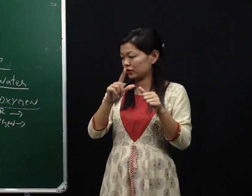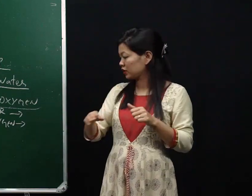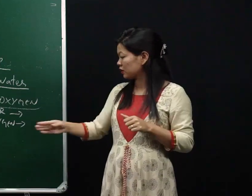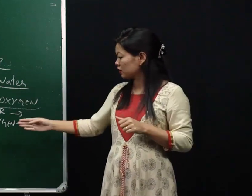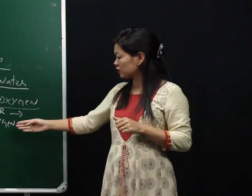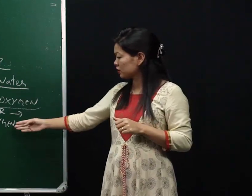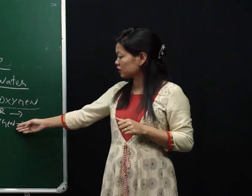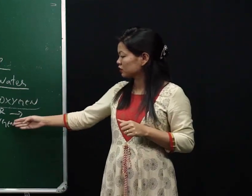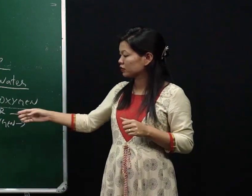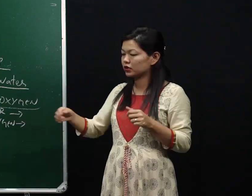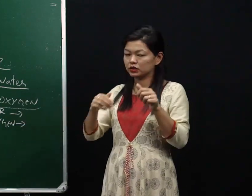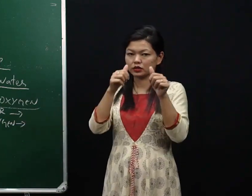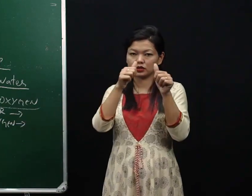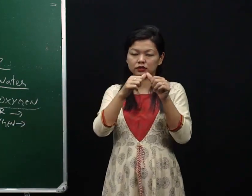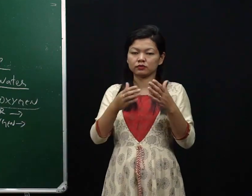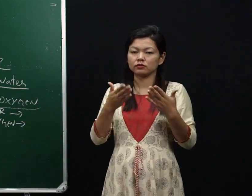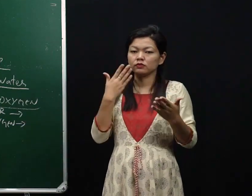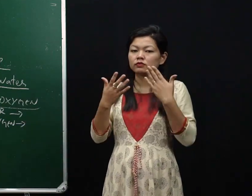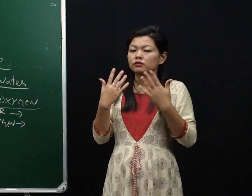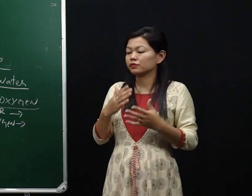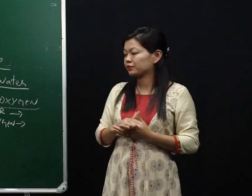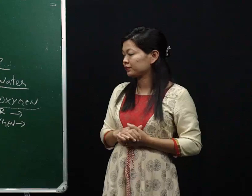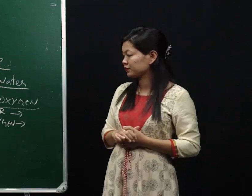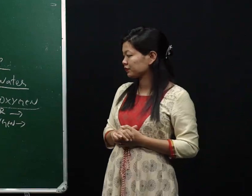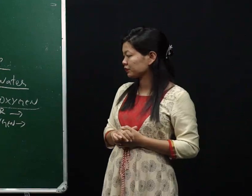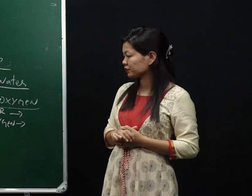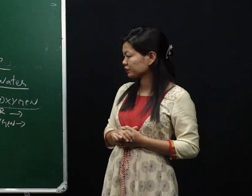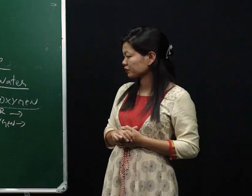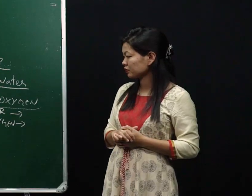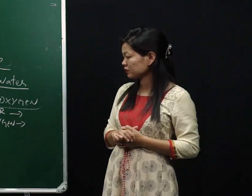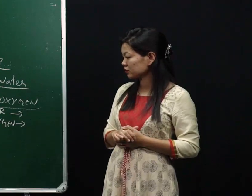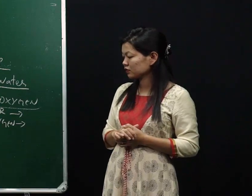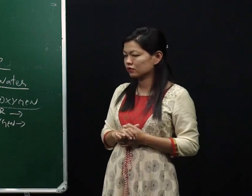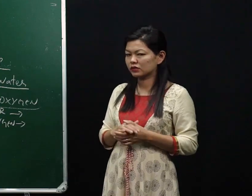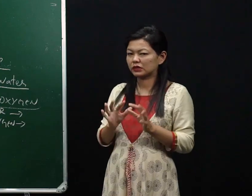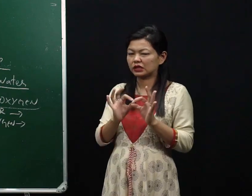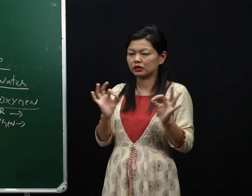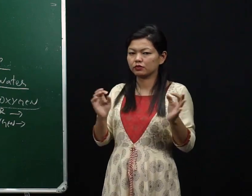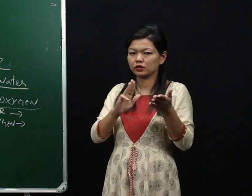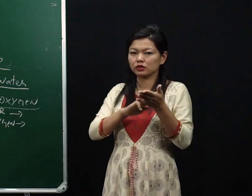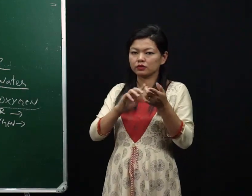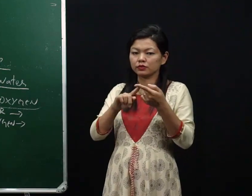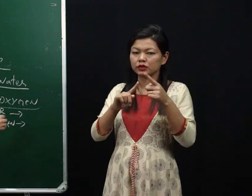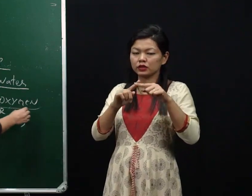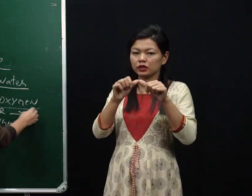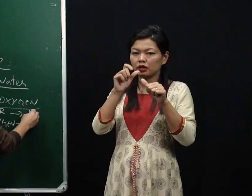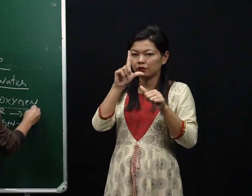will get metallic oxide. Okay, see, very simple. Metal oxide. Clear?